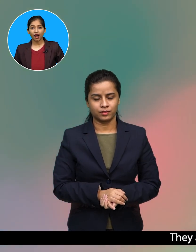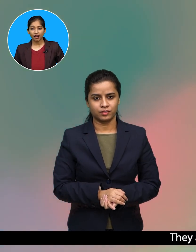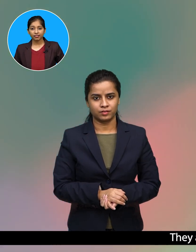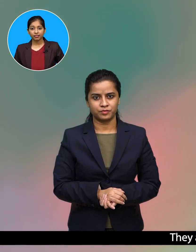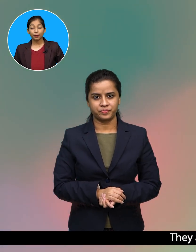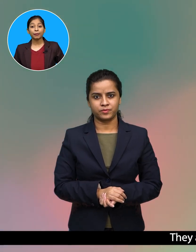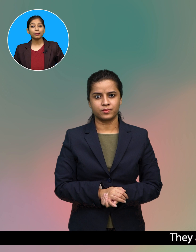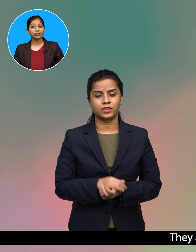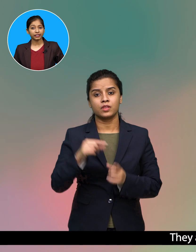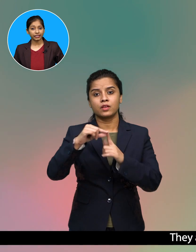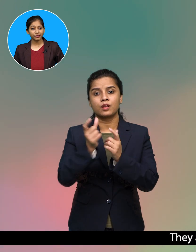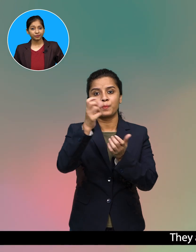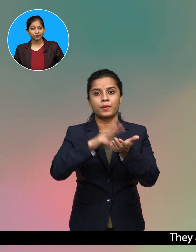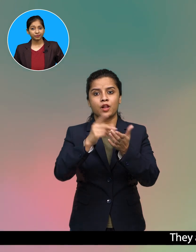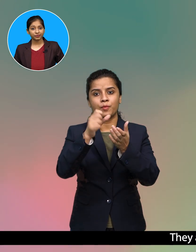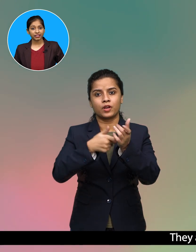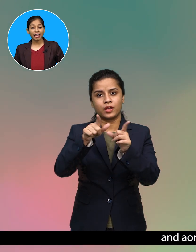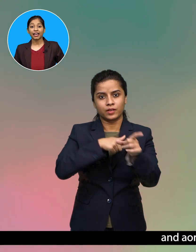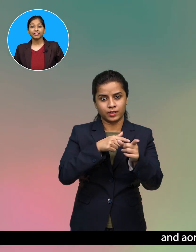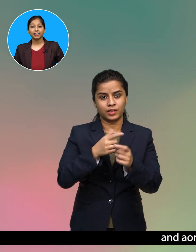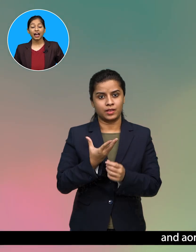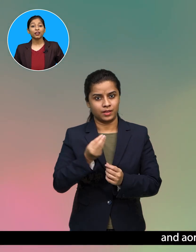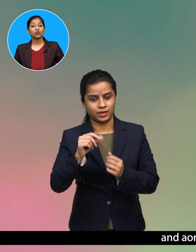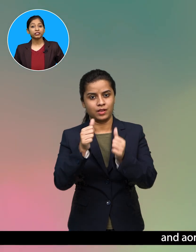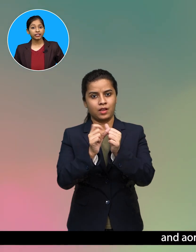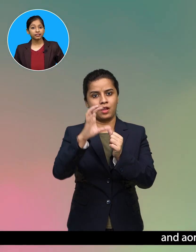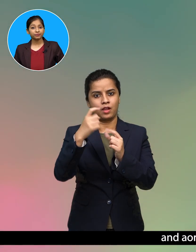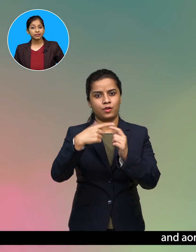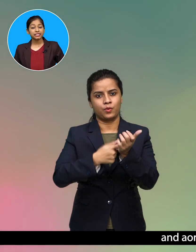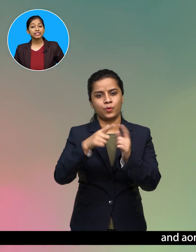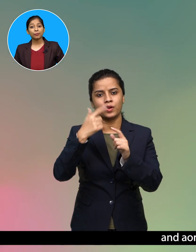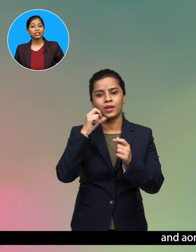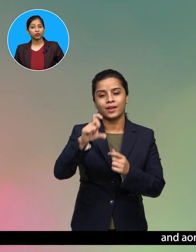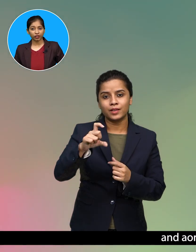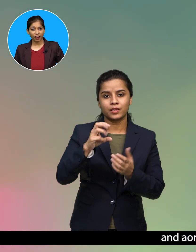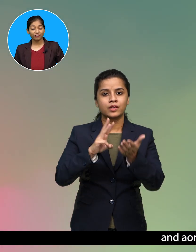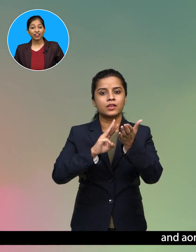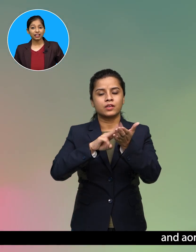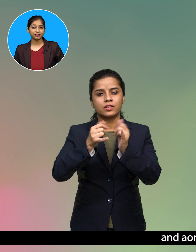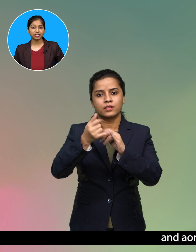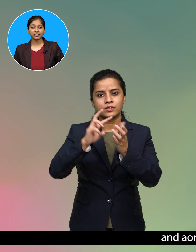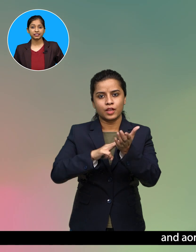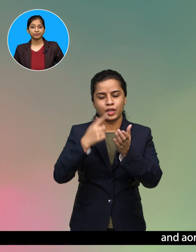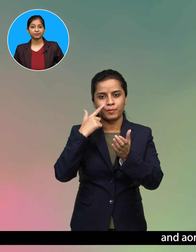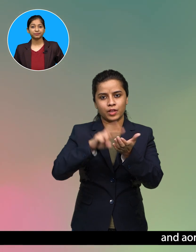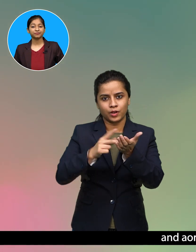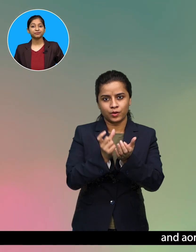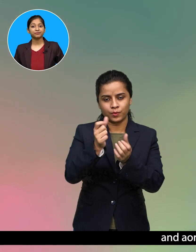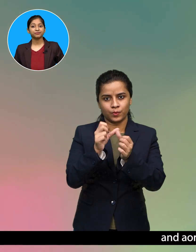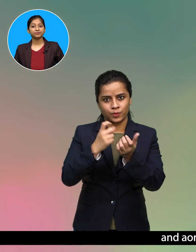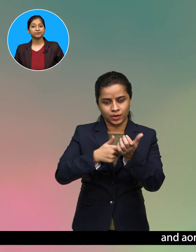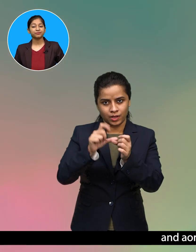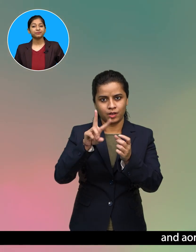They are the pulmonary and aortic semilunar valves.